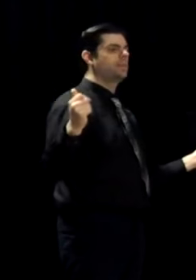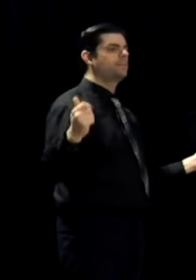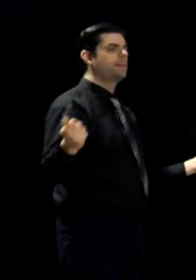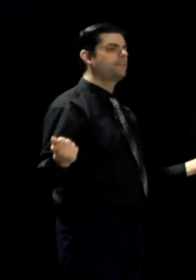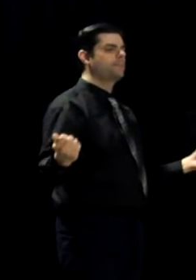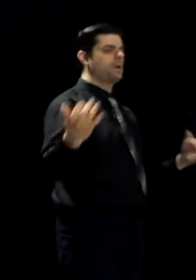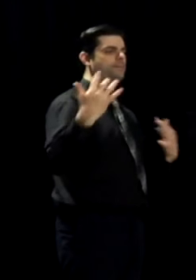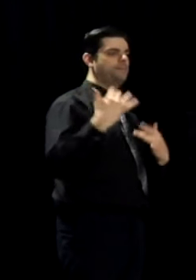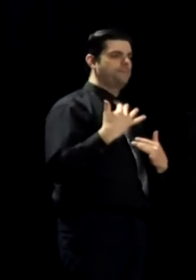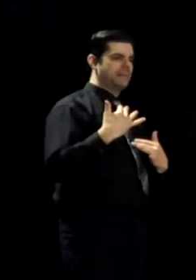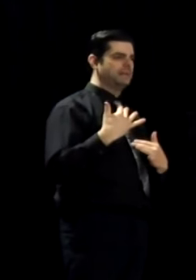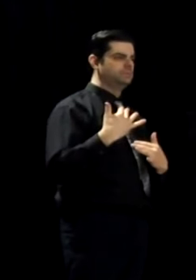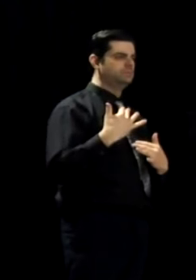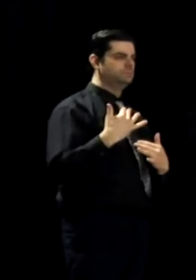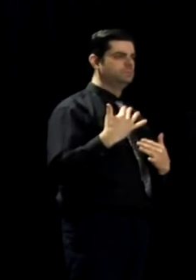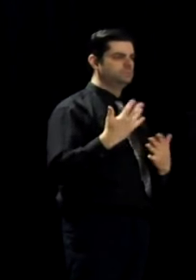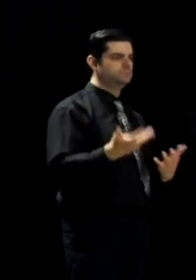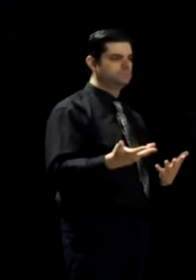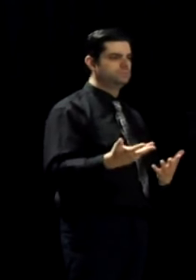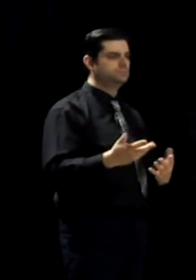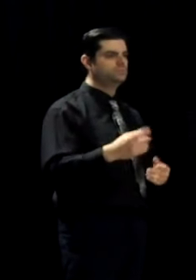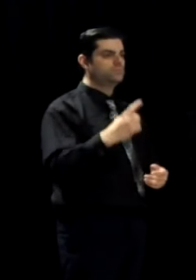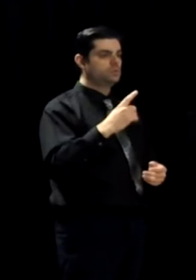the thing with salons,